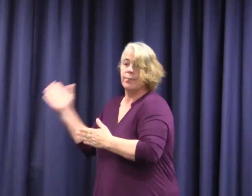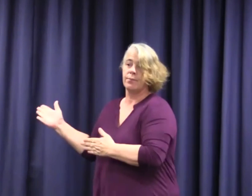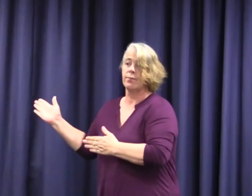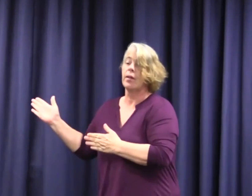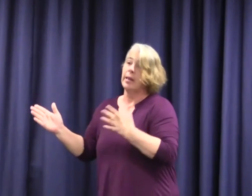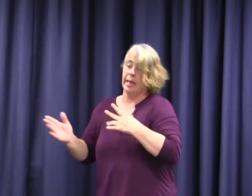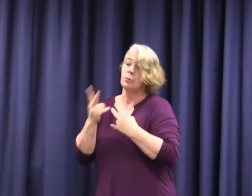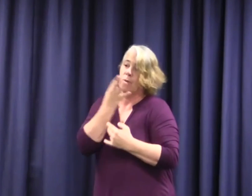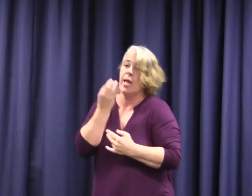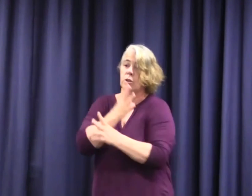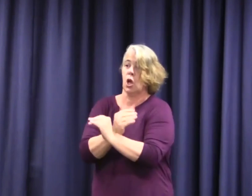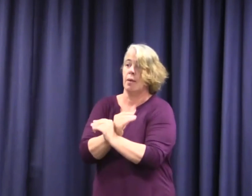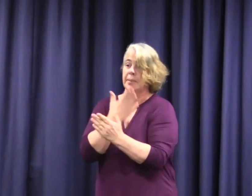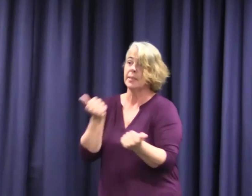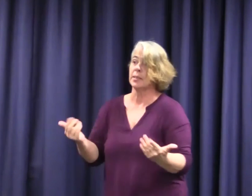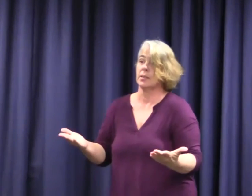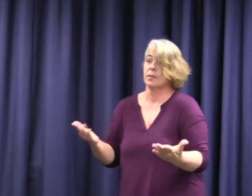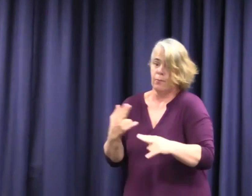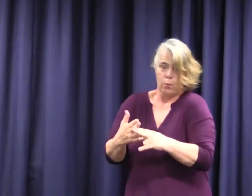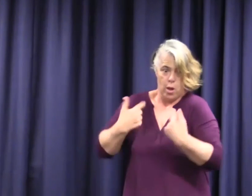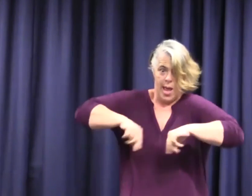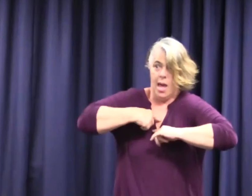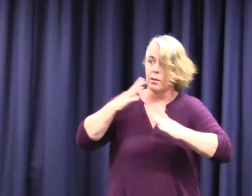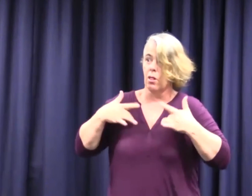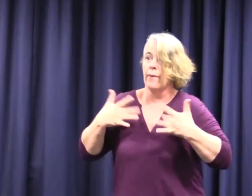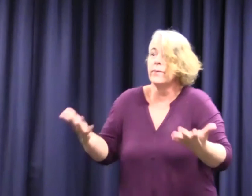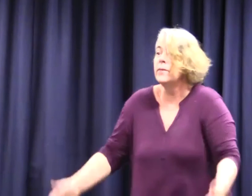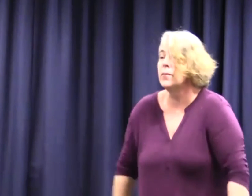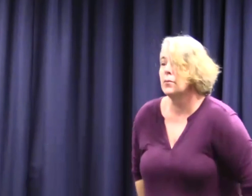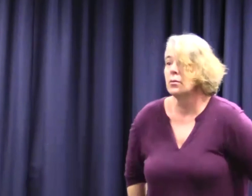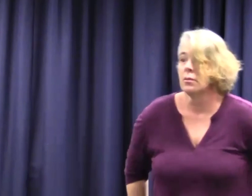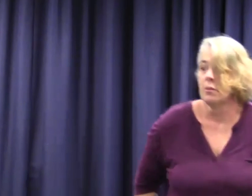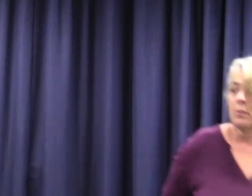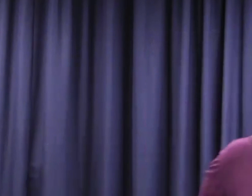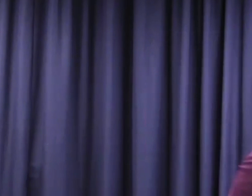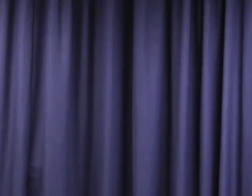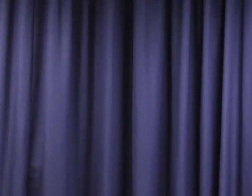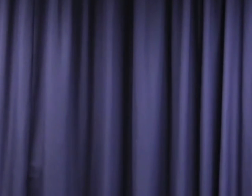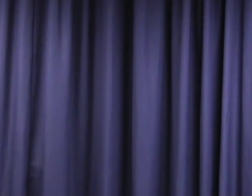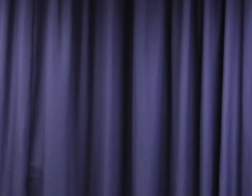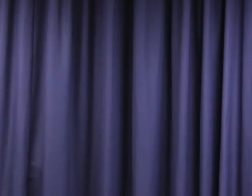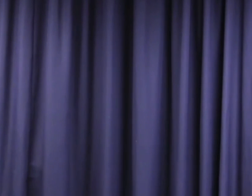it needs to be open 24 hours, please, for us, for our lives.